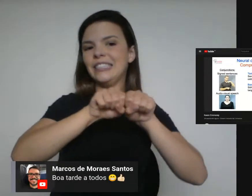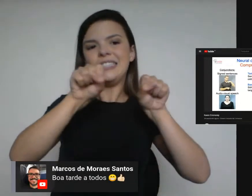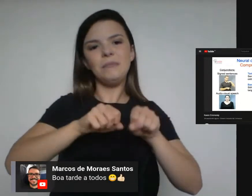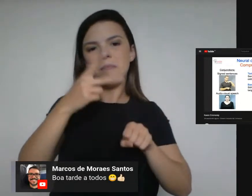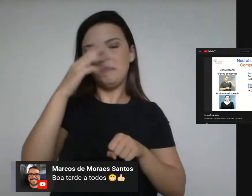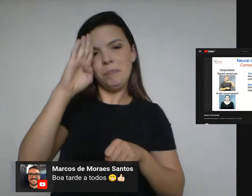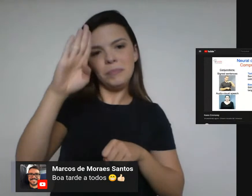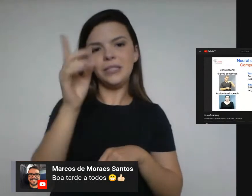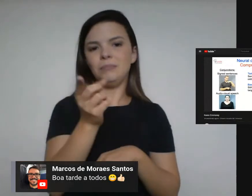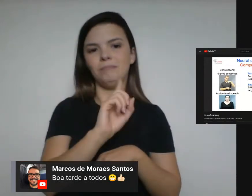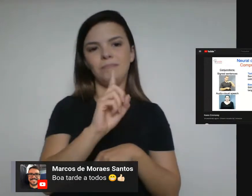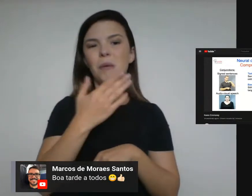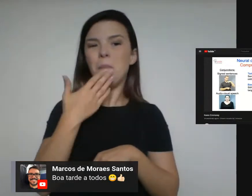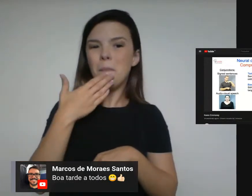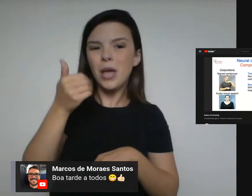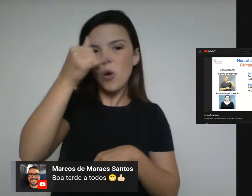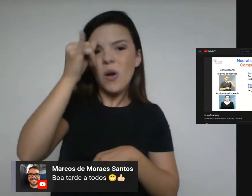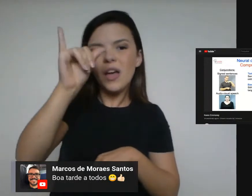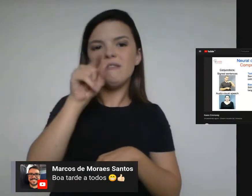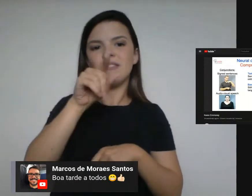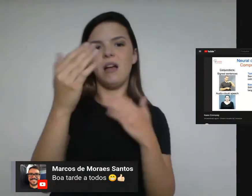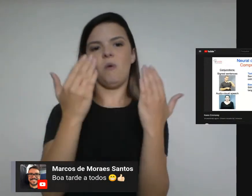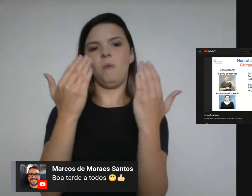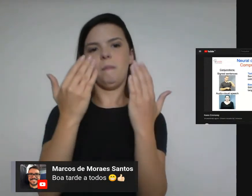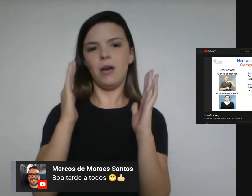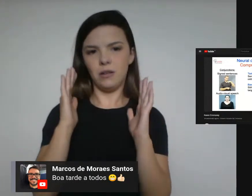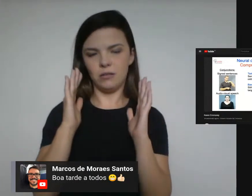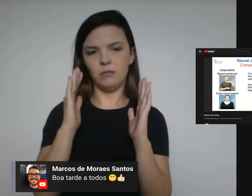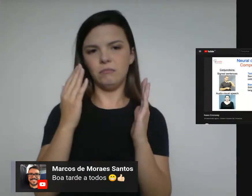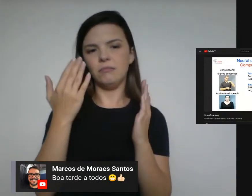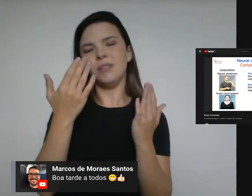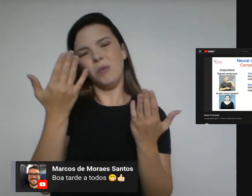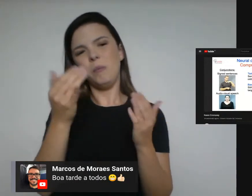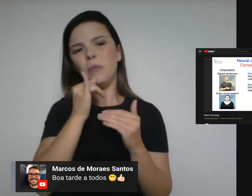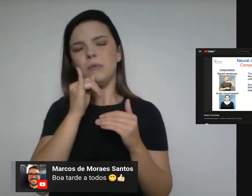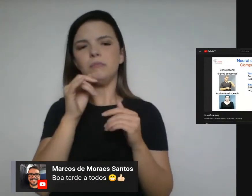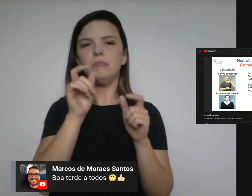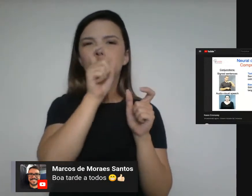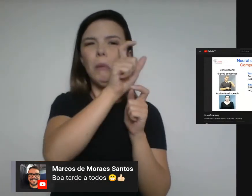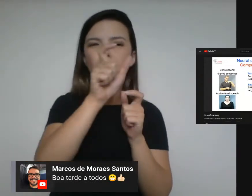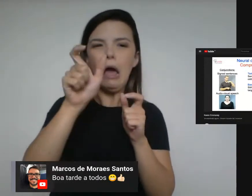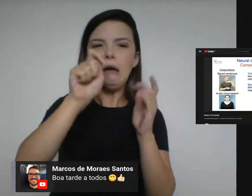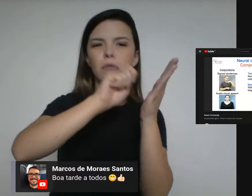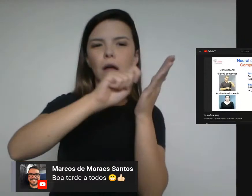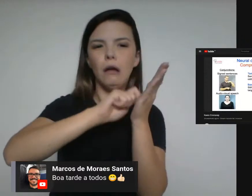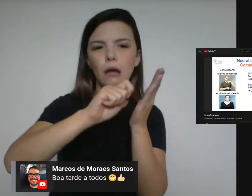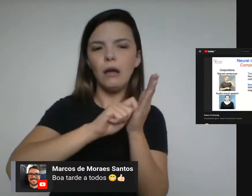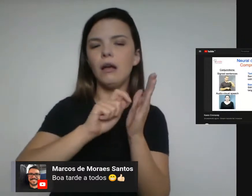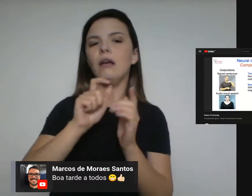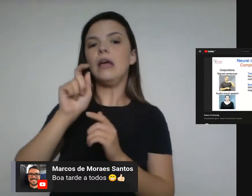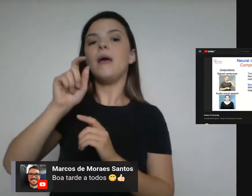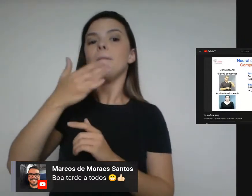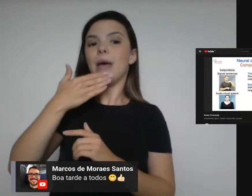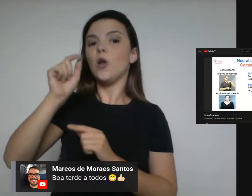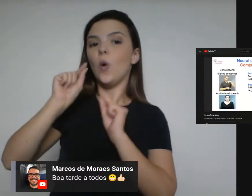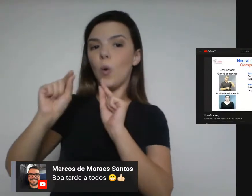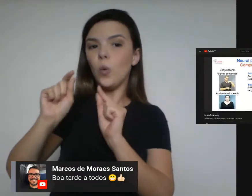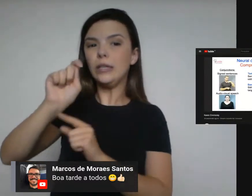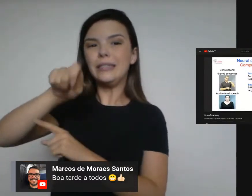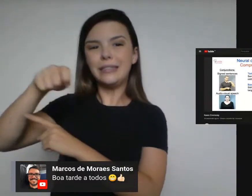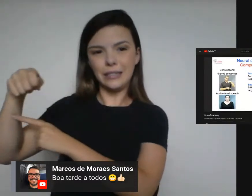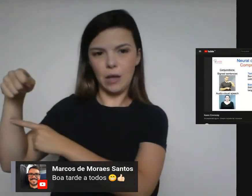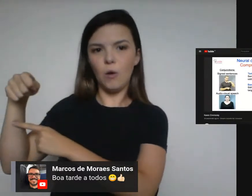the appropriate comparison to try to understand what are the common regions involved in comprehension for signed and spoken